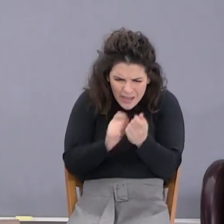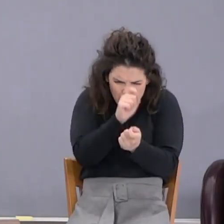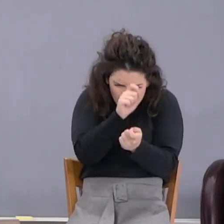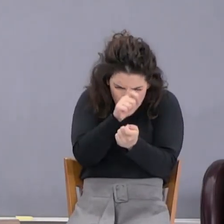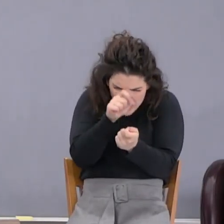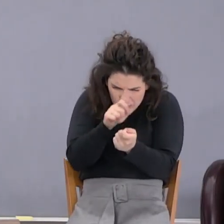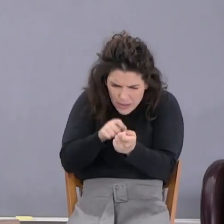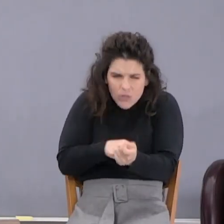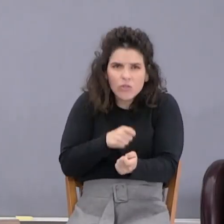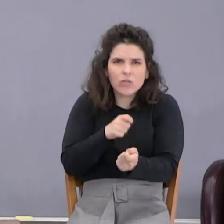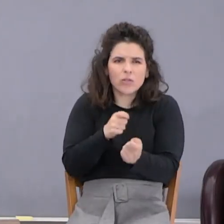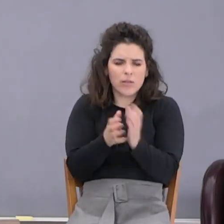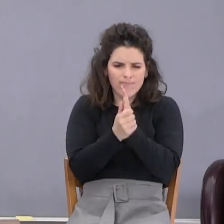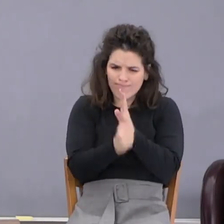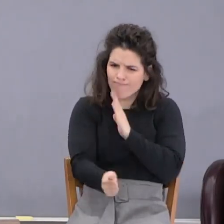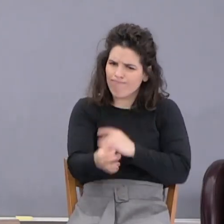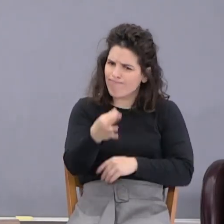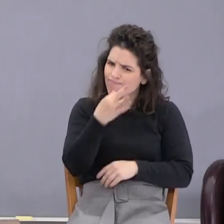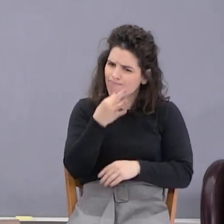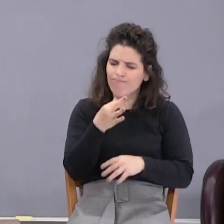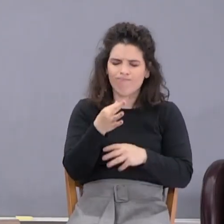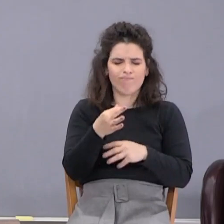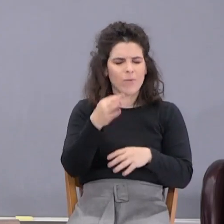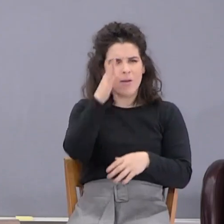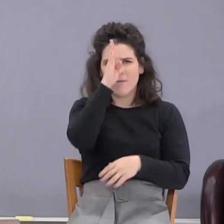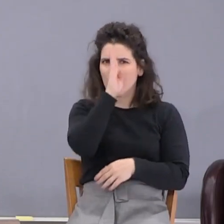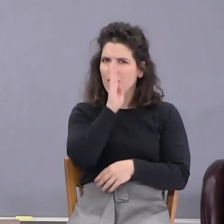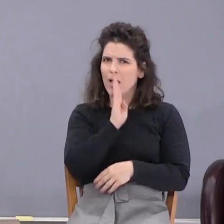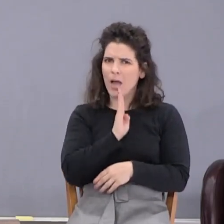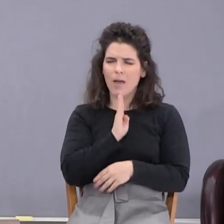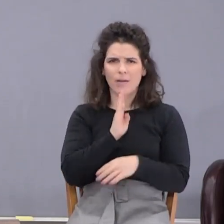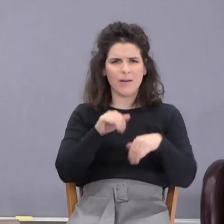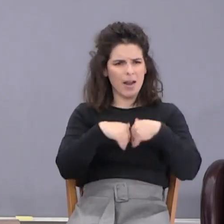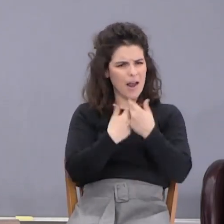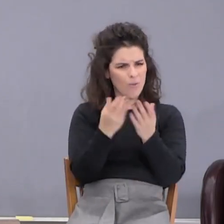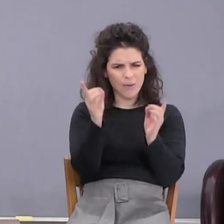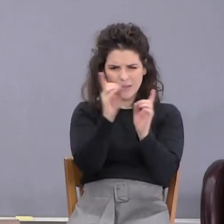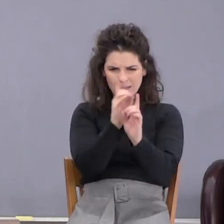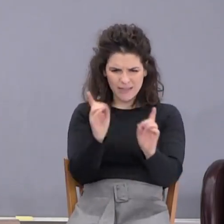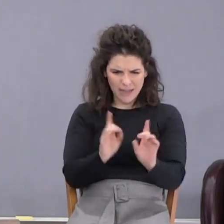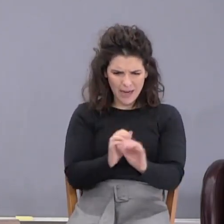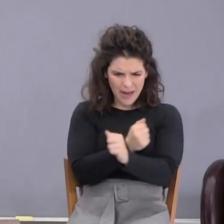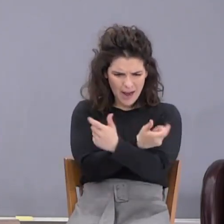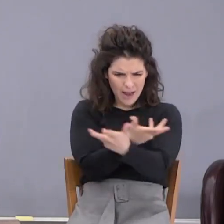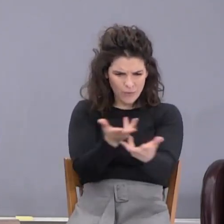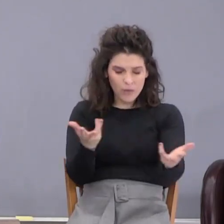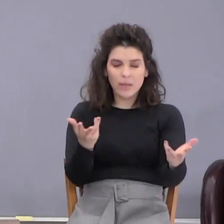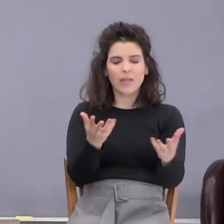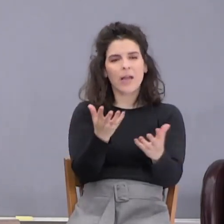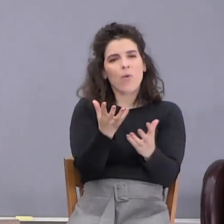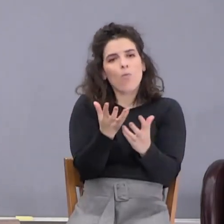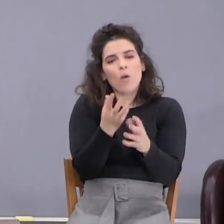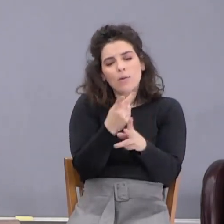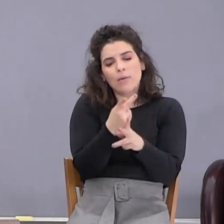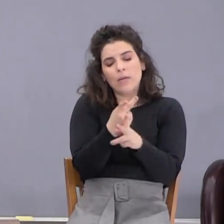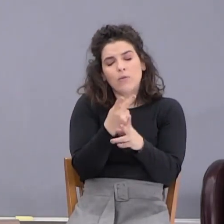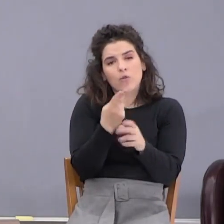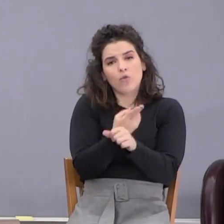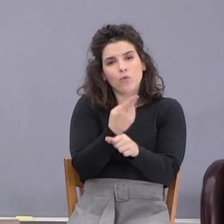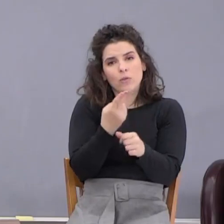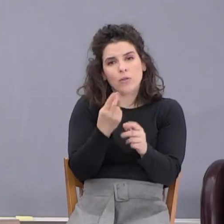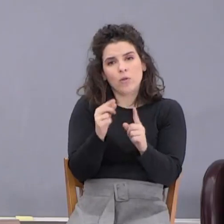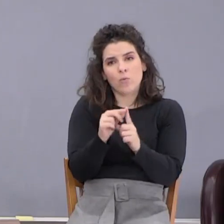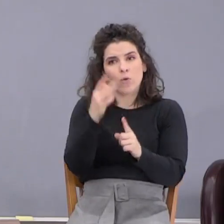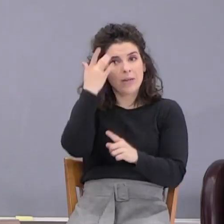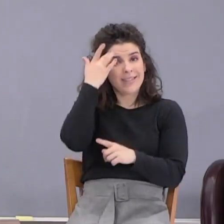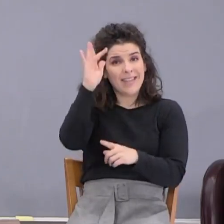precision in which the creation was designed. And I want to be careful using the term intelligent design, because that can